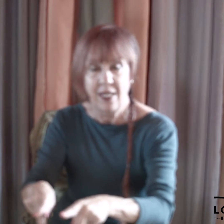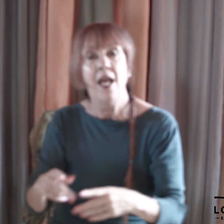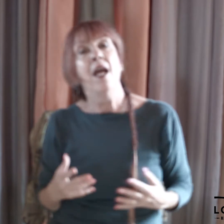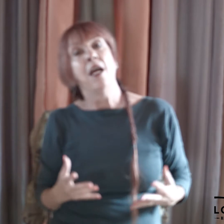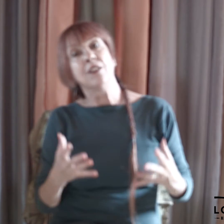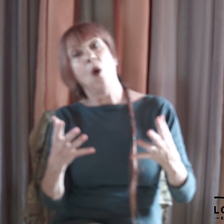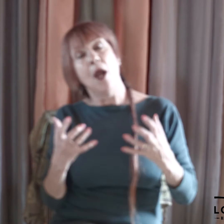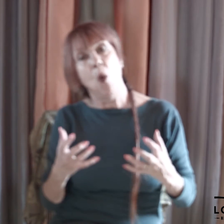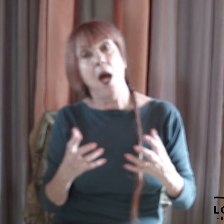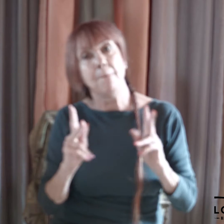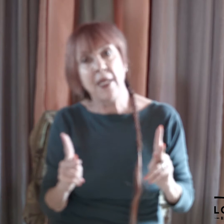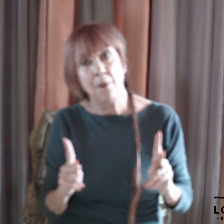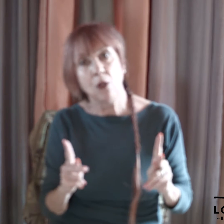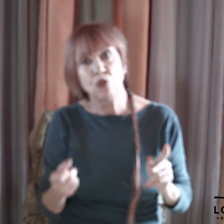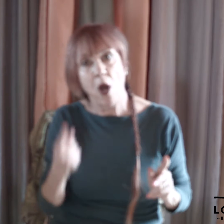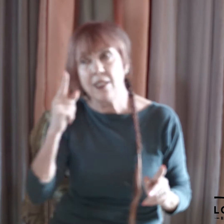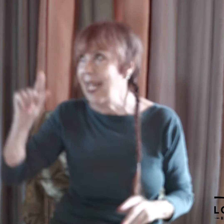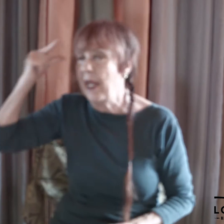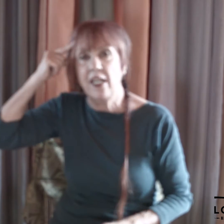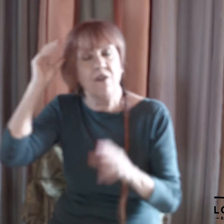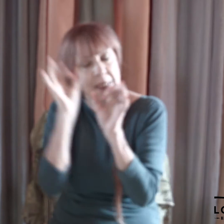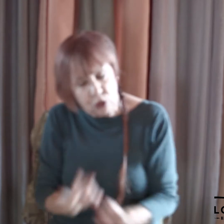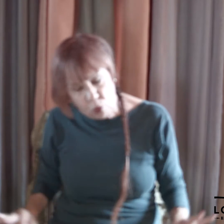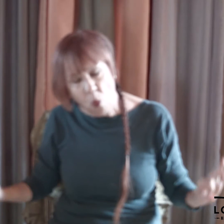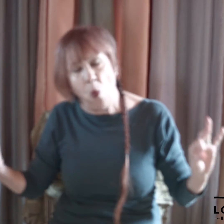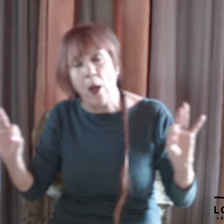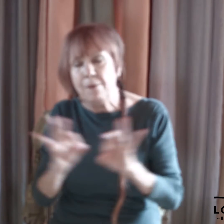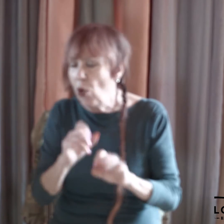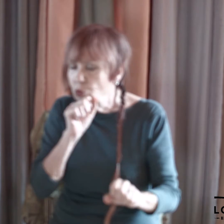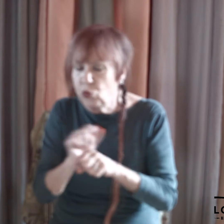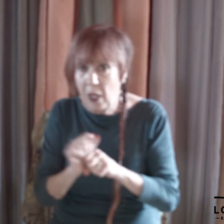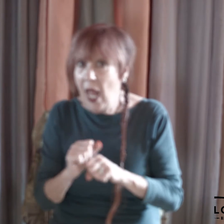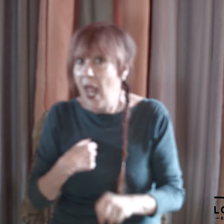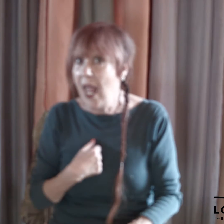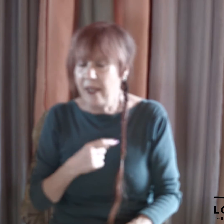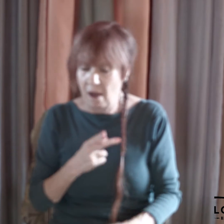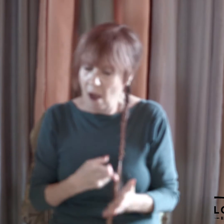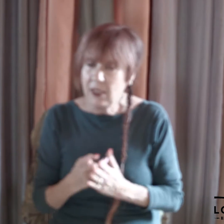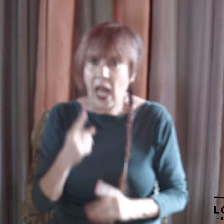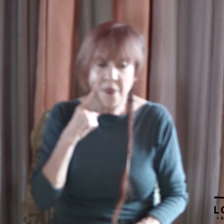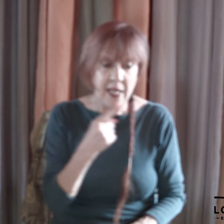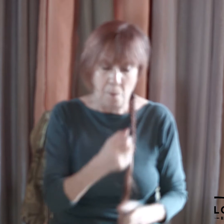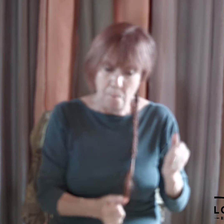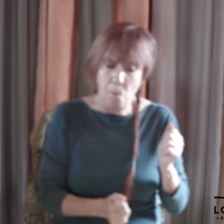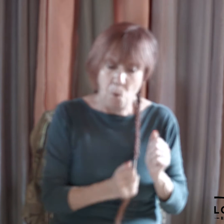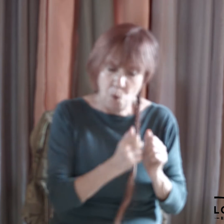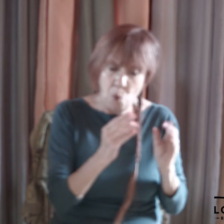is the deep importance of government. And frankly, I think they've all awakened to that more and more over the last 4